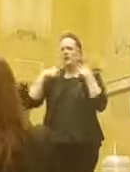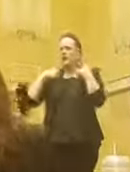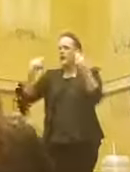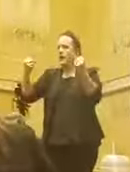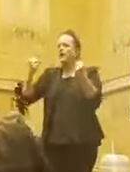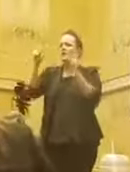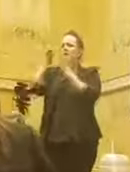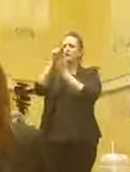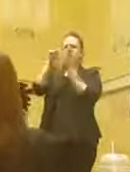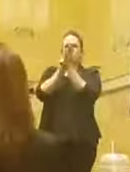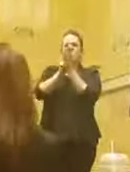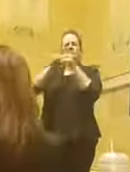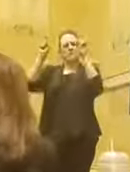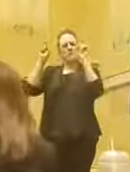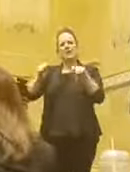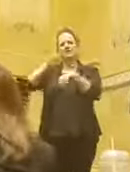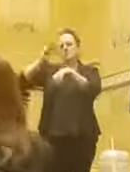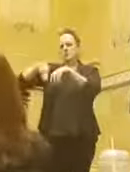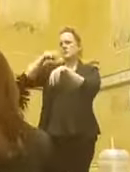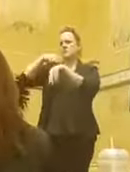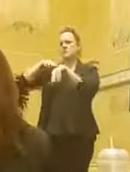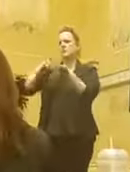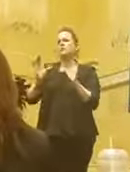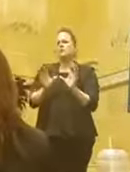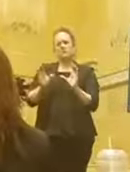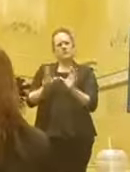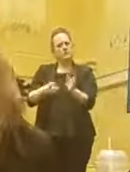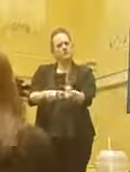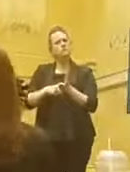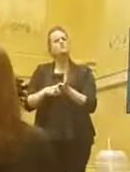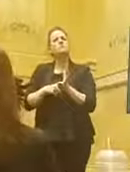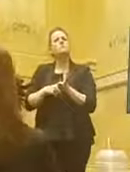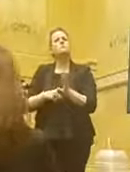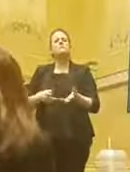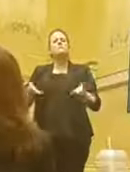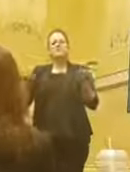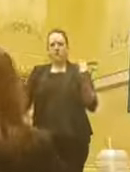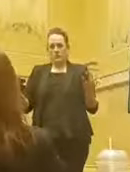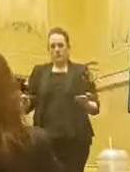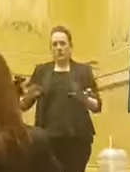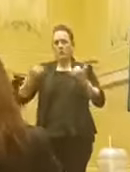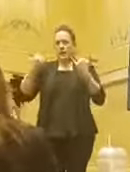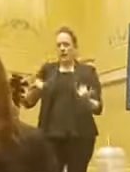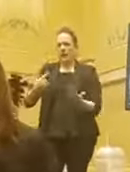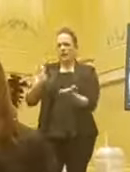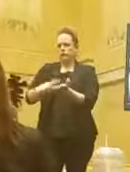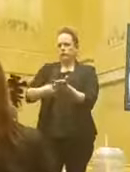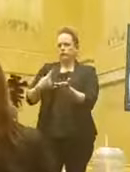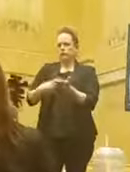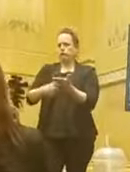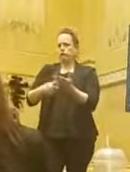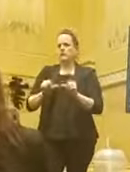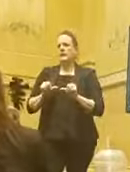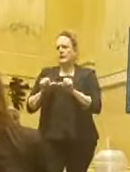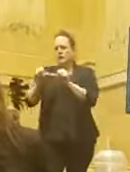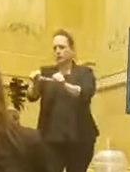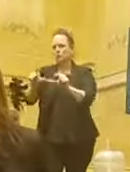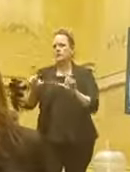talking about soon, is maintaining our license. We want to make sure that we have qualified interpreters, and yes, sadly, there